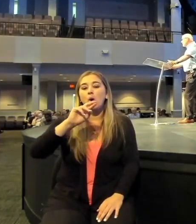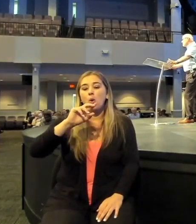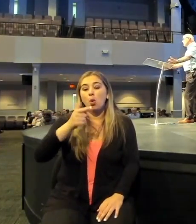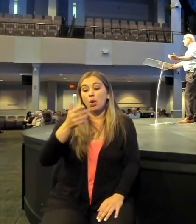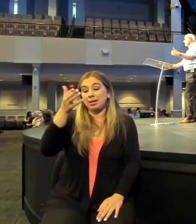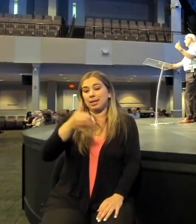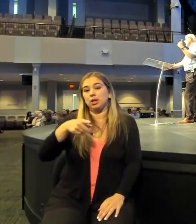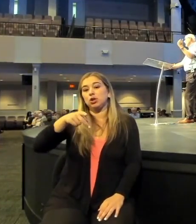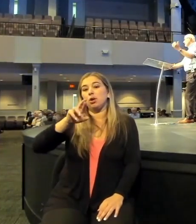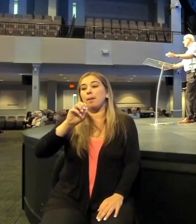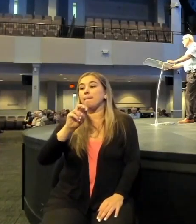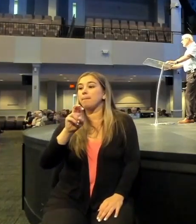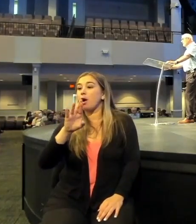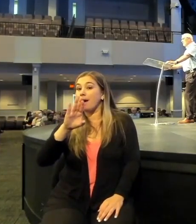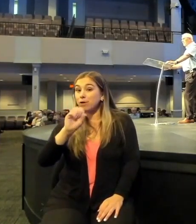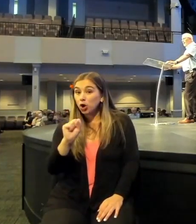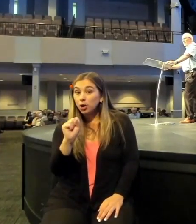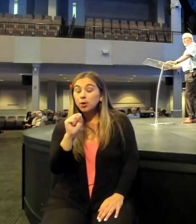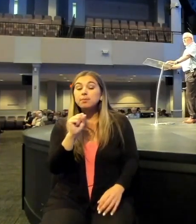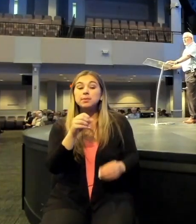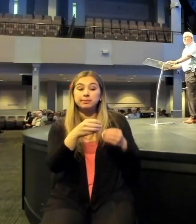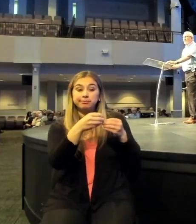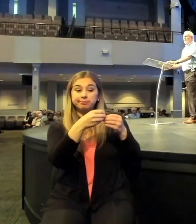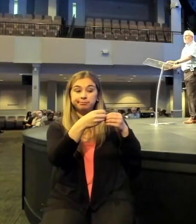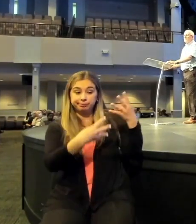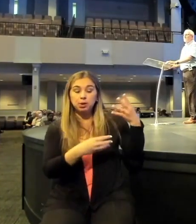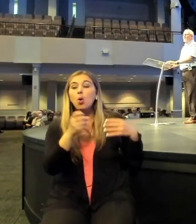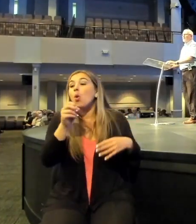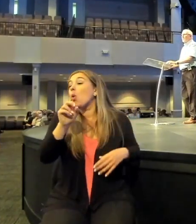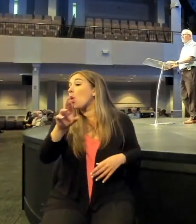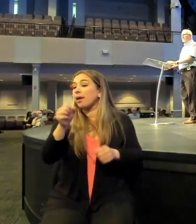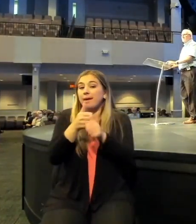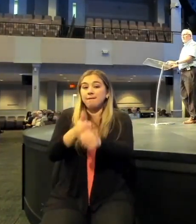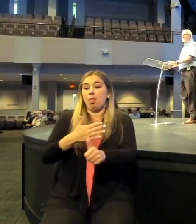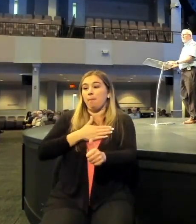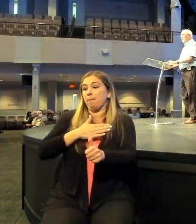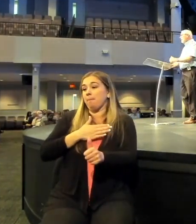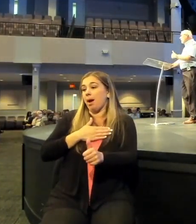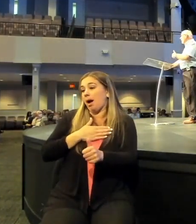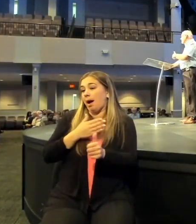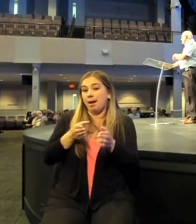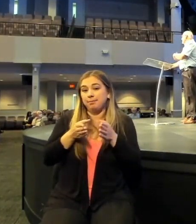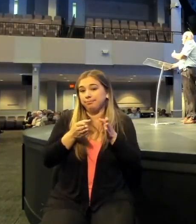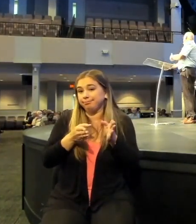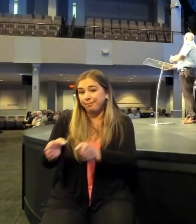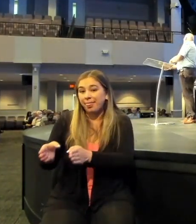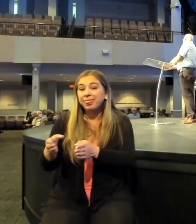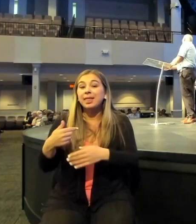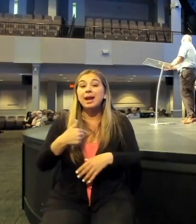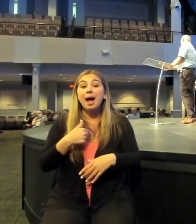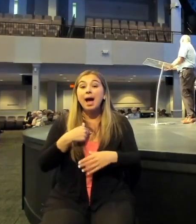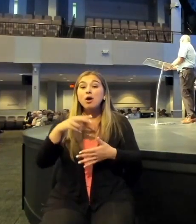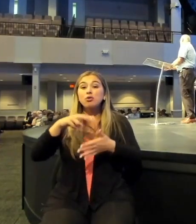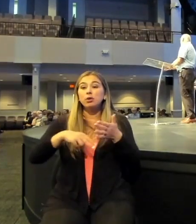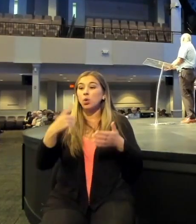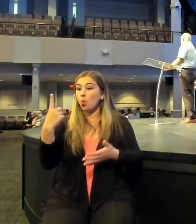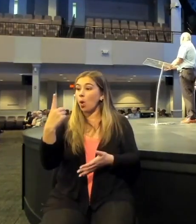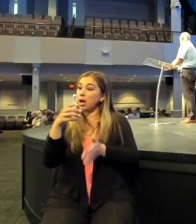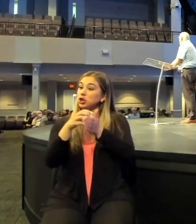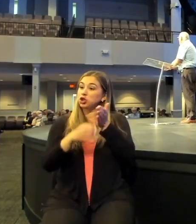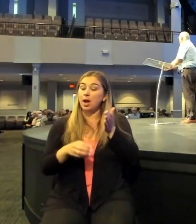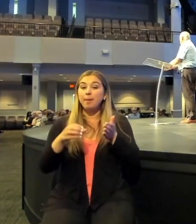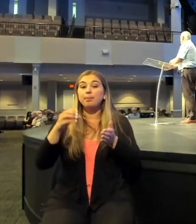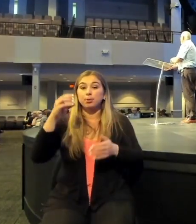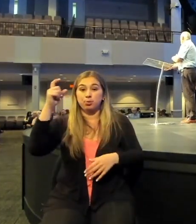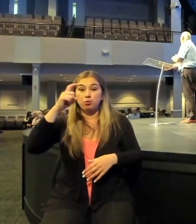church-redeemer.org/proverbs, or you can simply take the pathway that I take in terms of reading Proverbs. I generally read one chapter of the book of